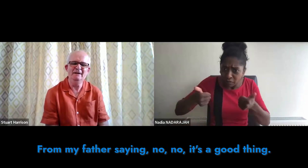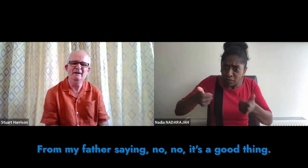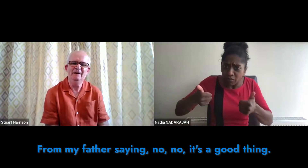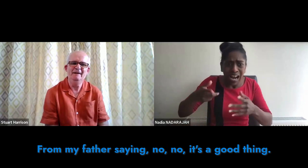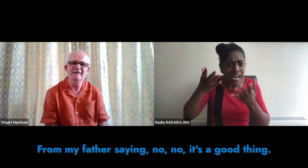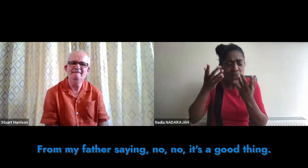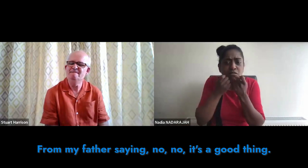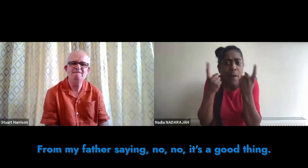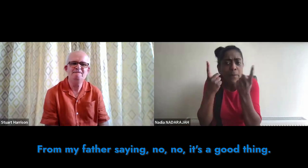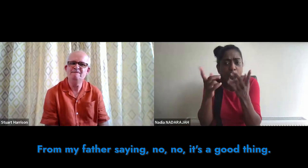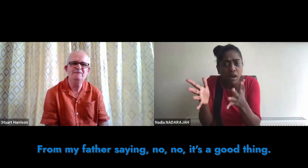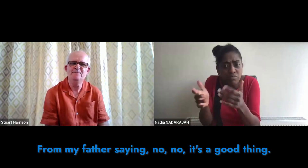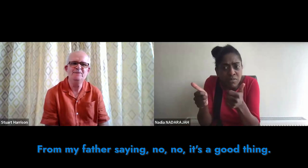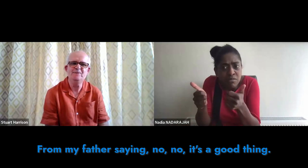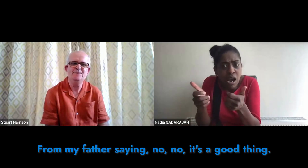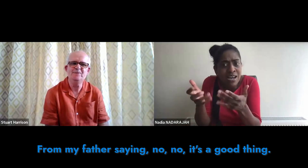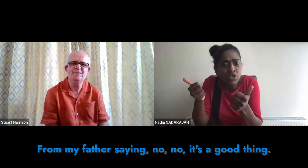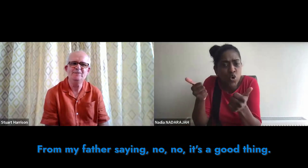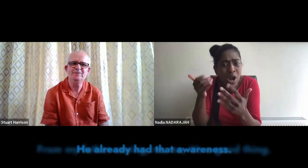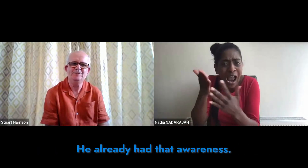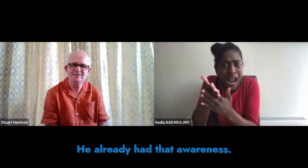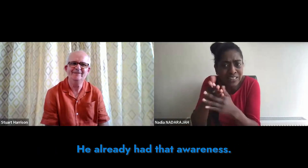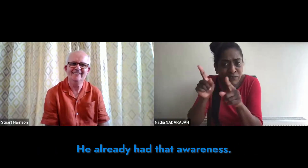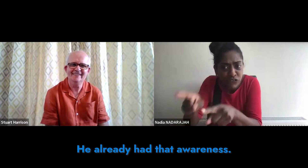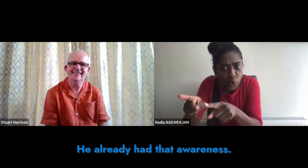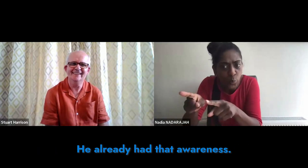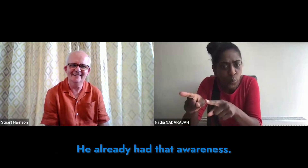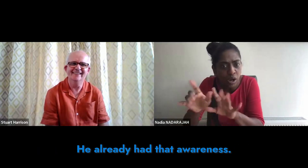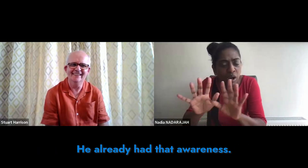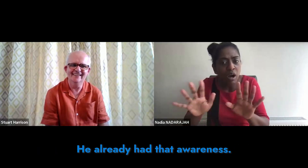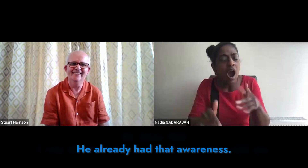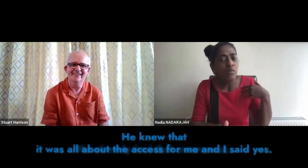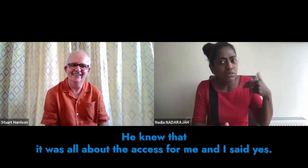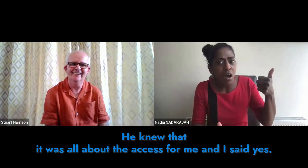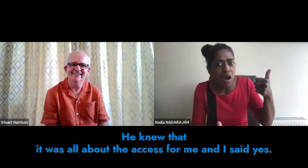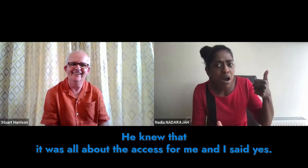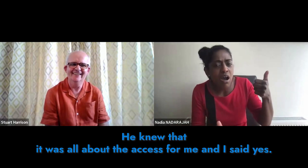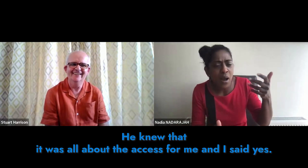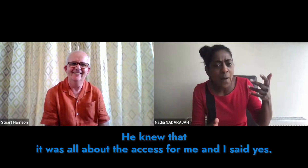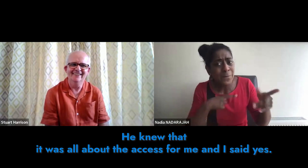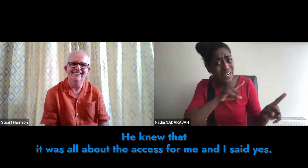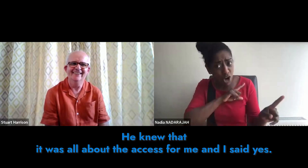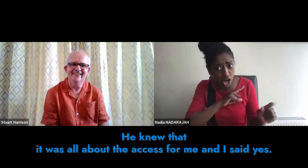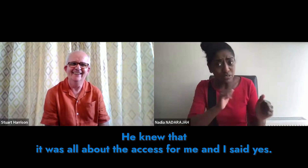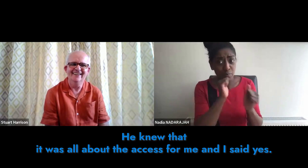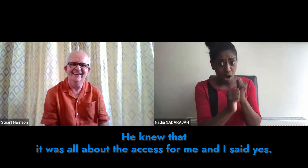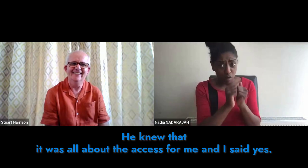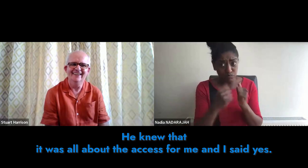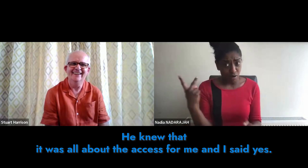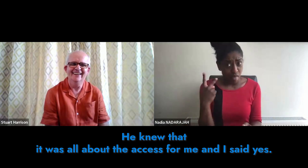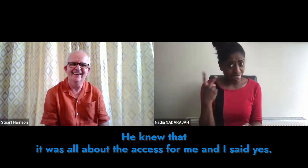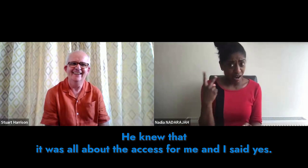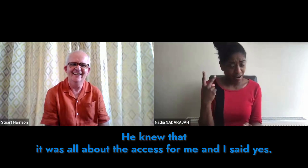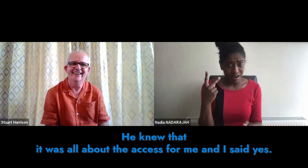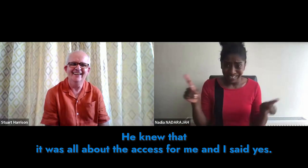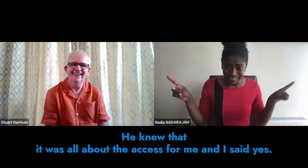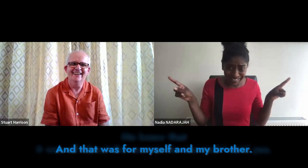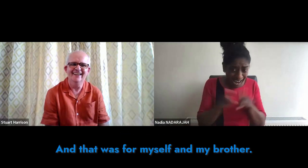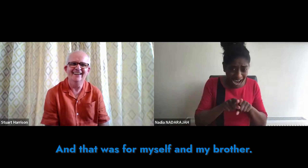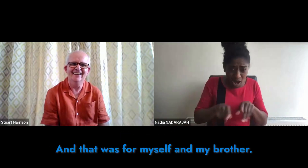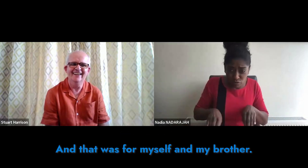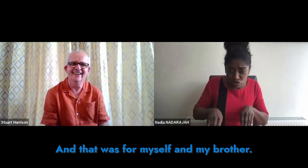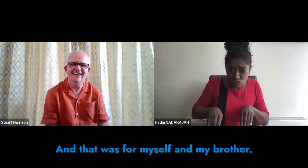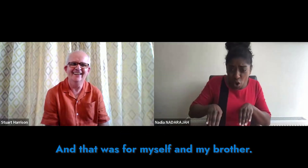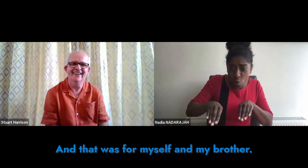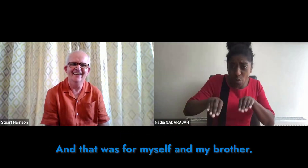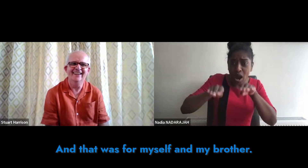for? My father saying, no, no, no, no, it's a good thing. He already had that awareness. He knew that it was all about the access for me. And I said yes. And